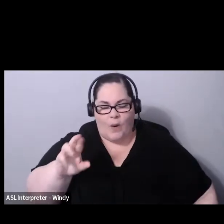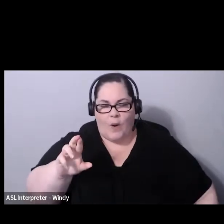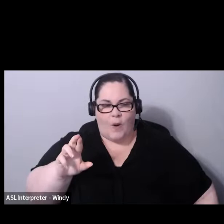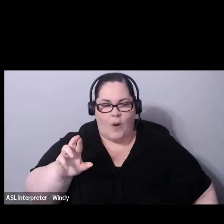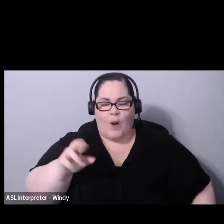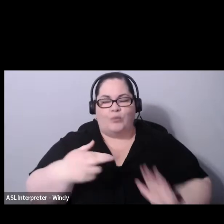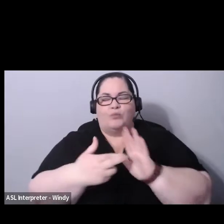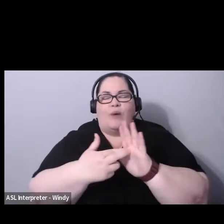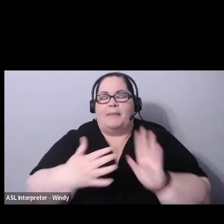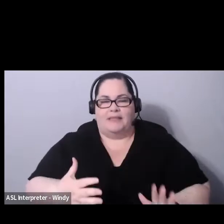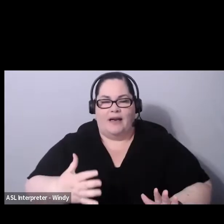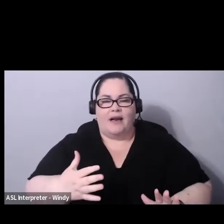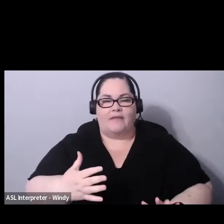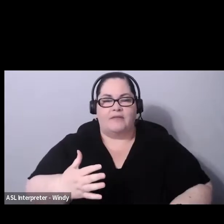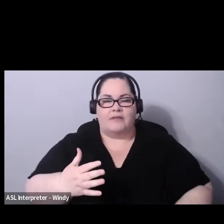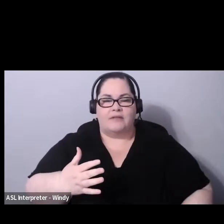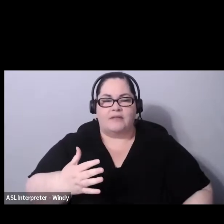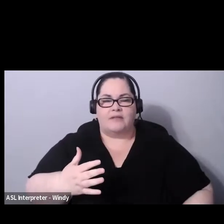representatives,